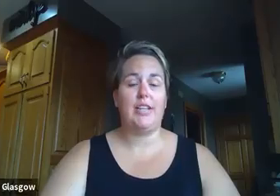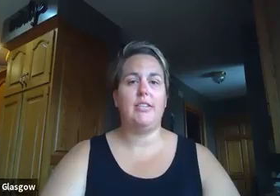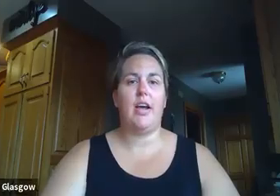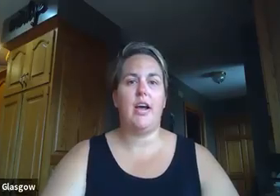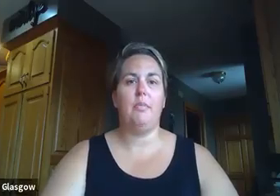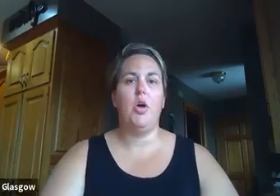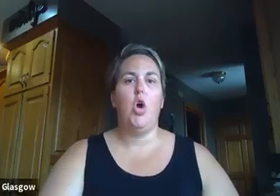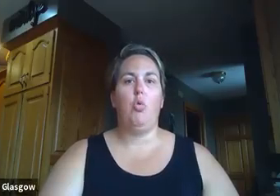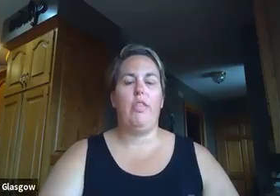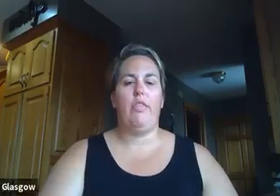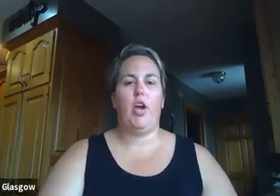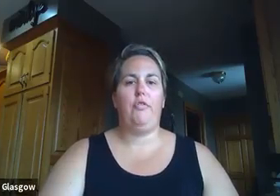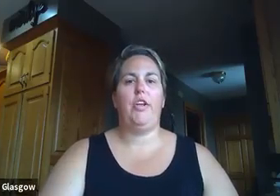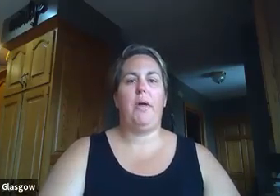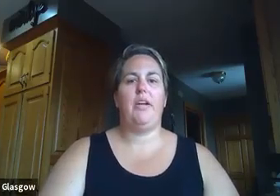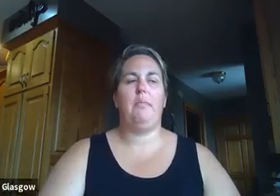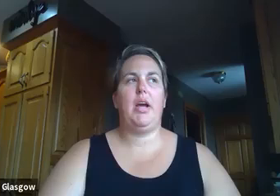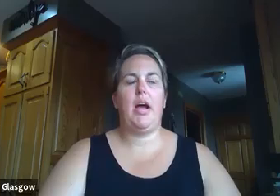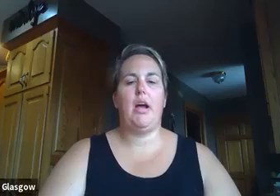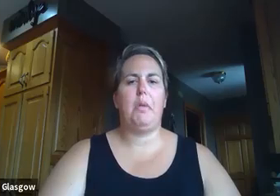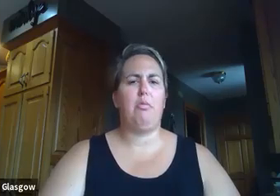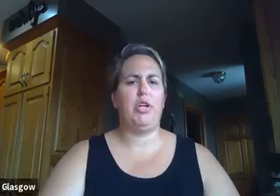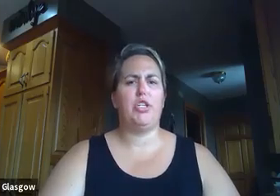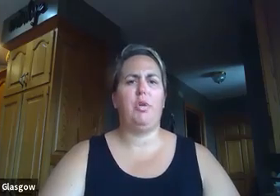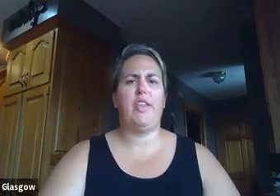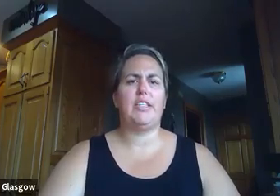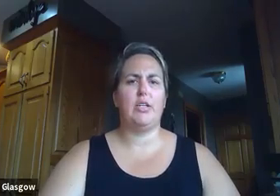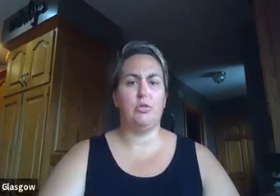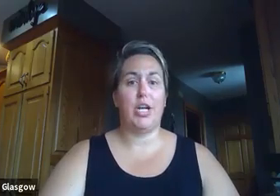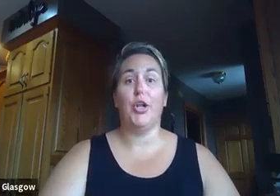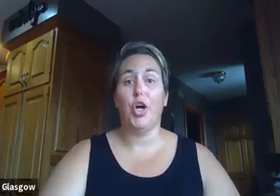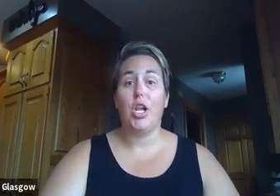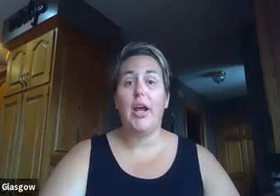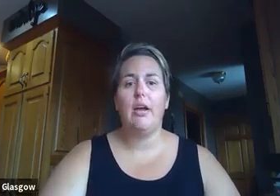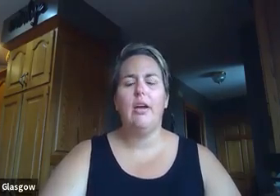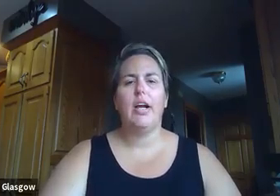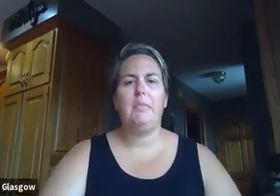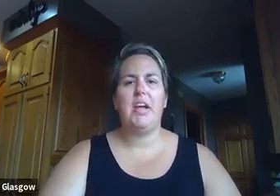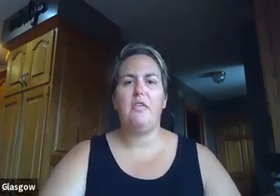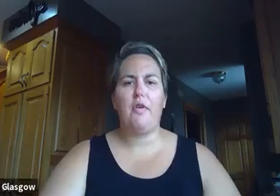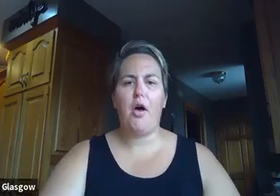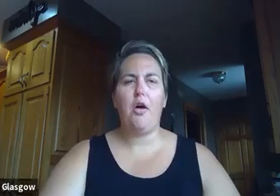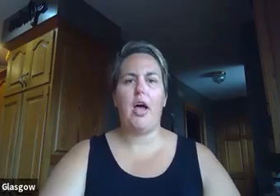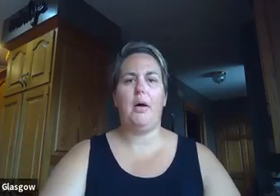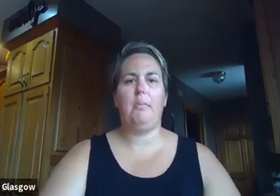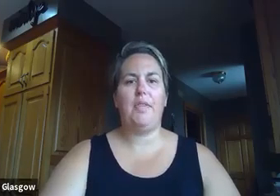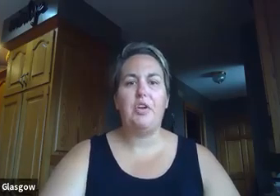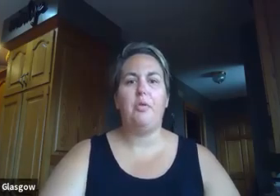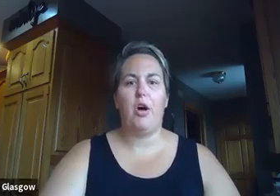classes. With the COVID pandemic, I'm not really sure what that schedule is going to look like coming in the fall, but they do